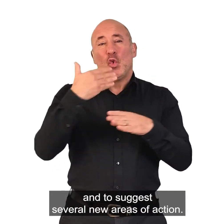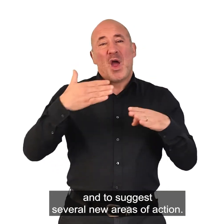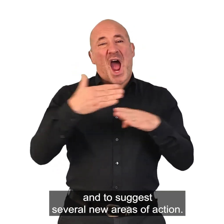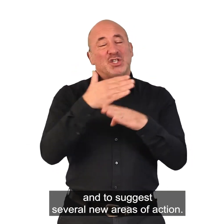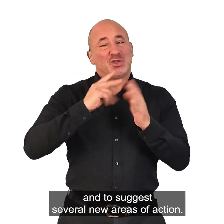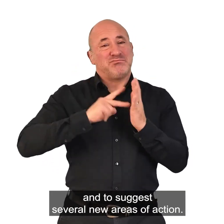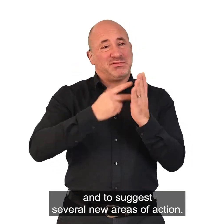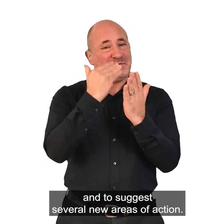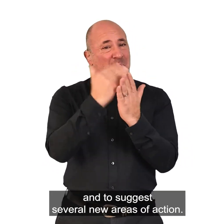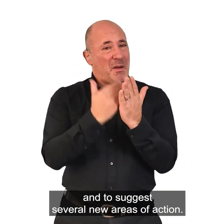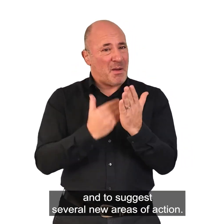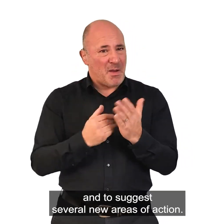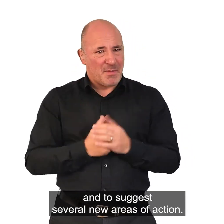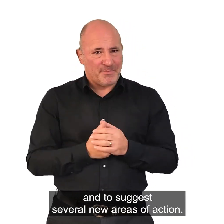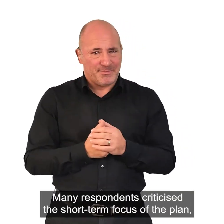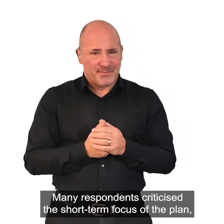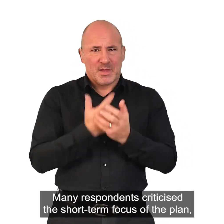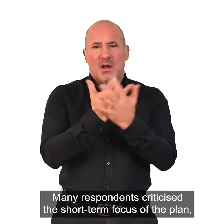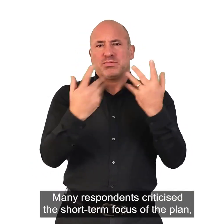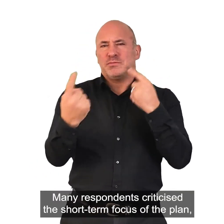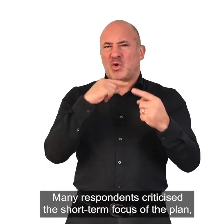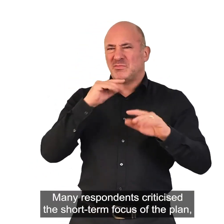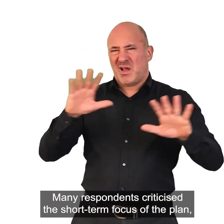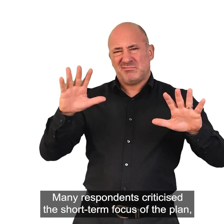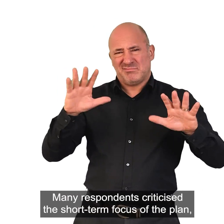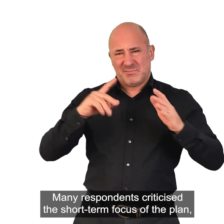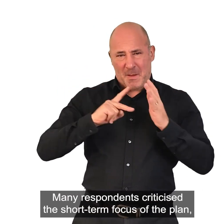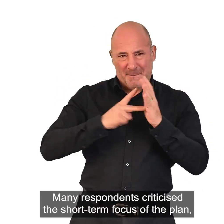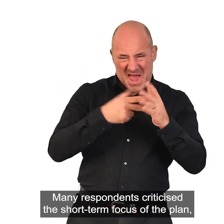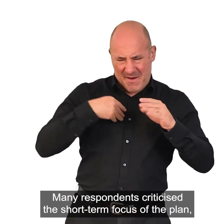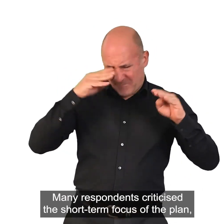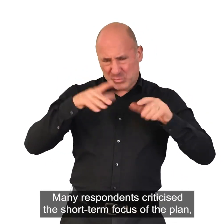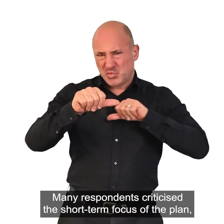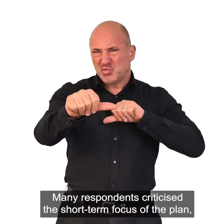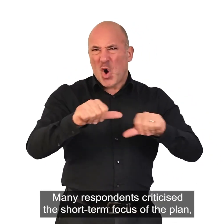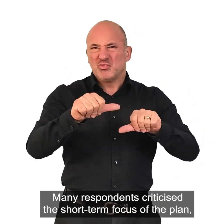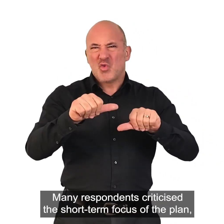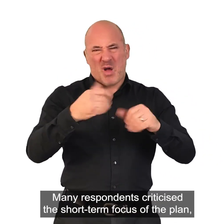and to suggest several new areas of action. Many respondents criticised the short-term focus of the plan,